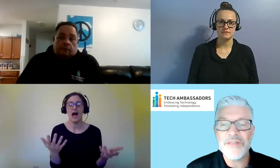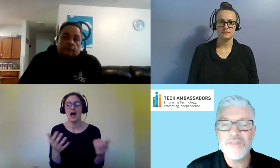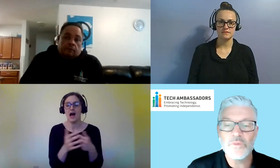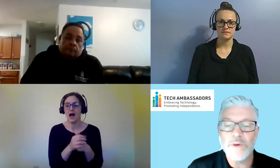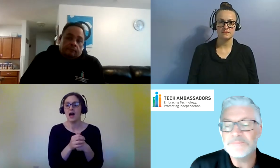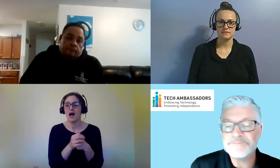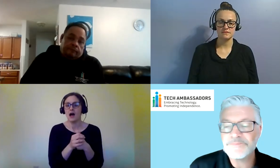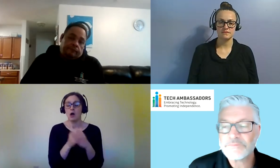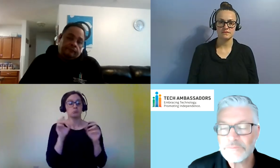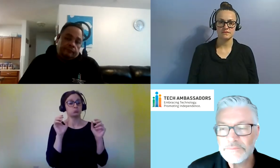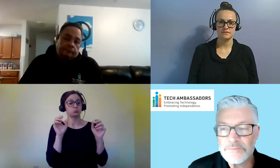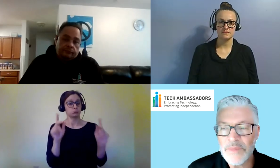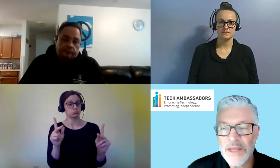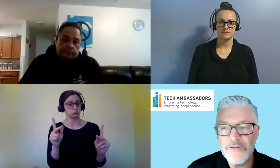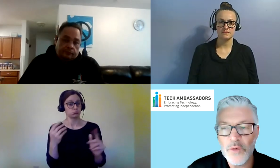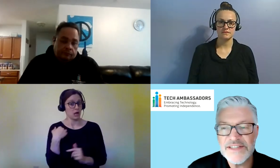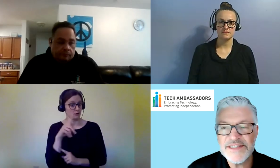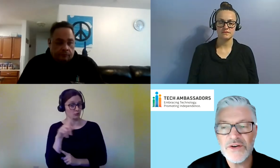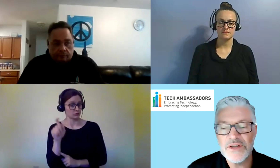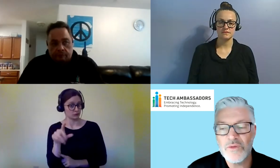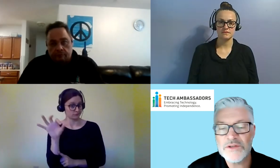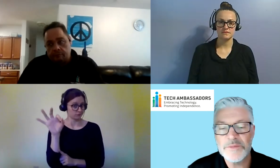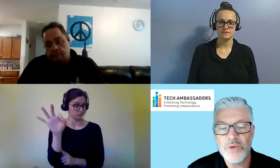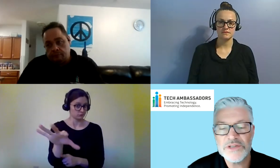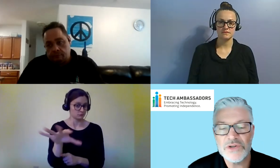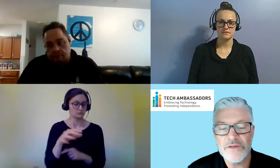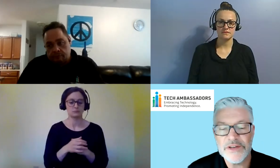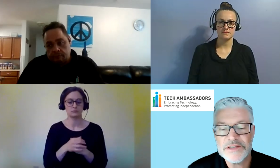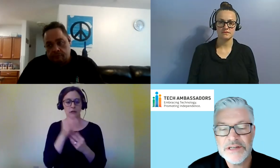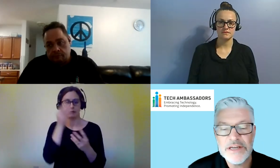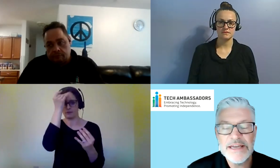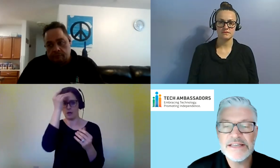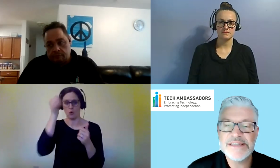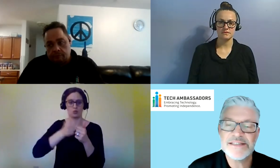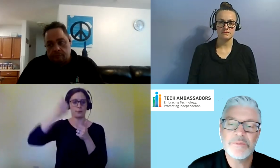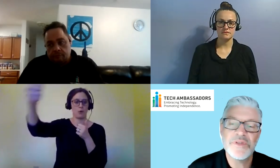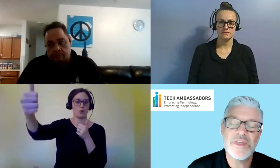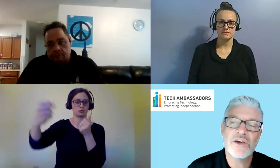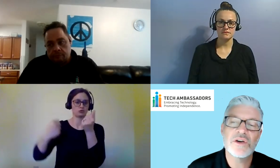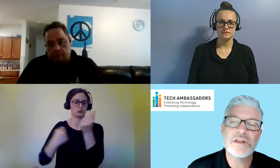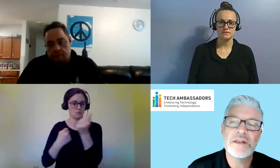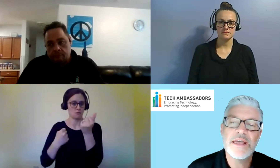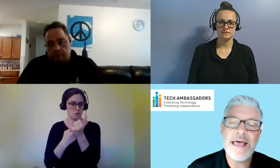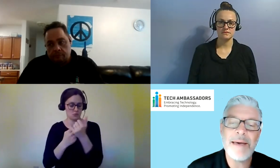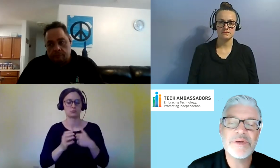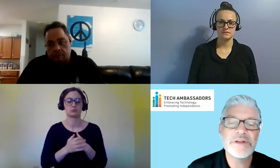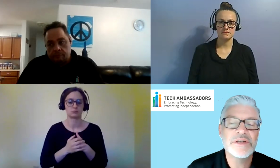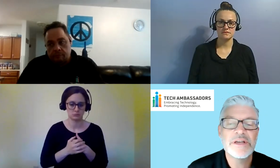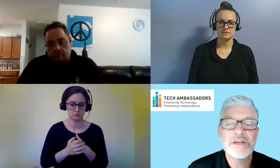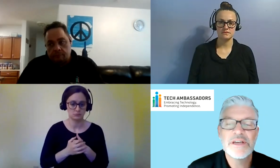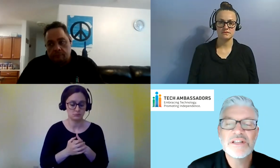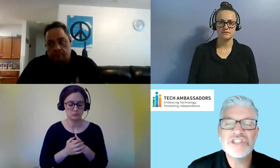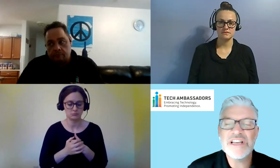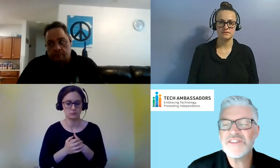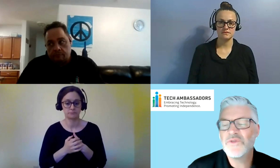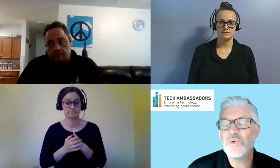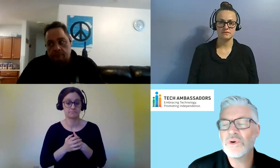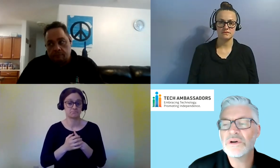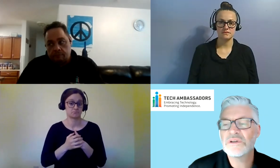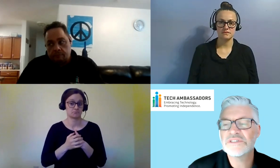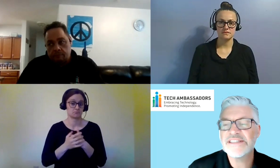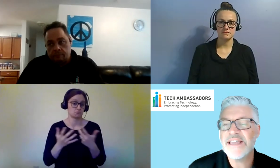How about this one? If we're considering the remote support service, is that something that could happen